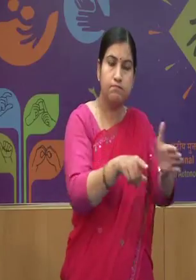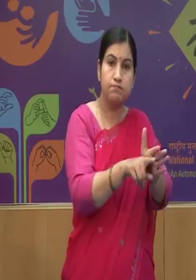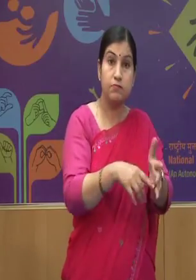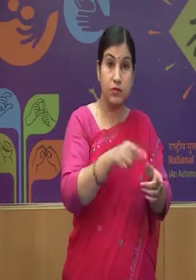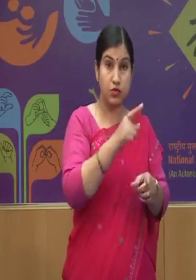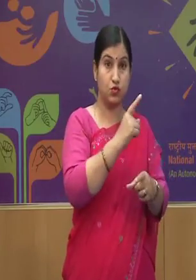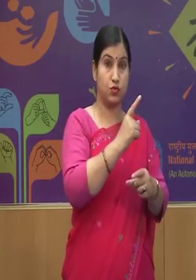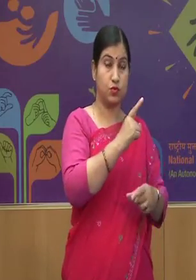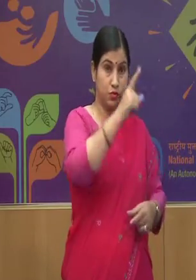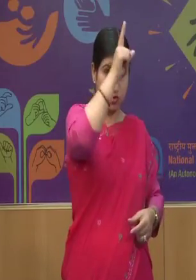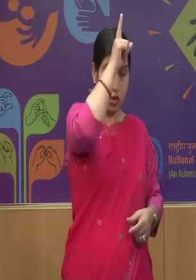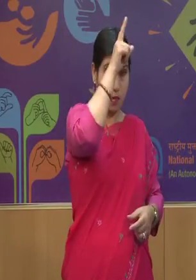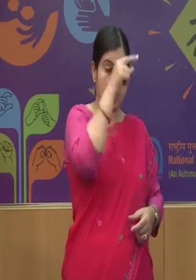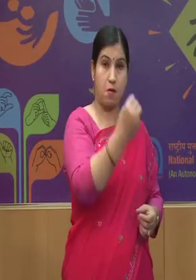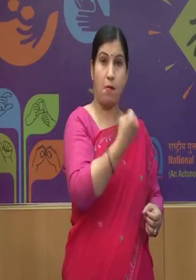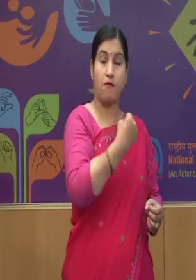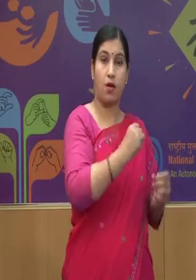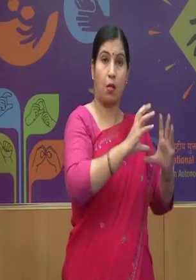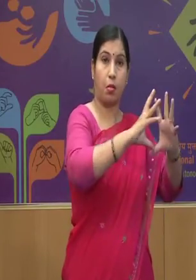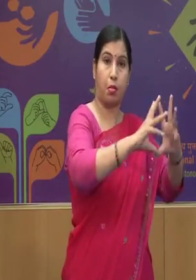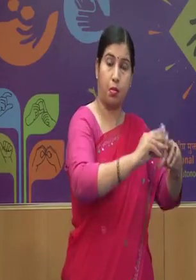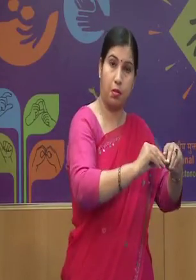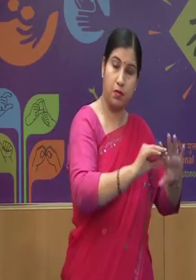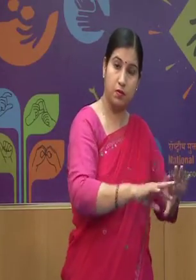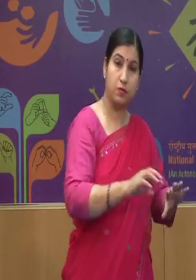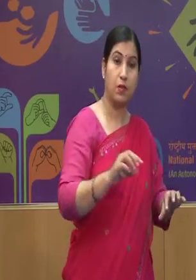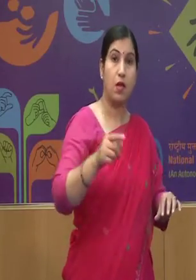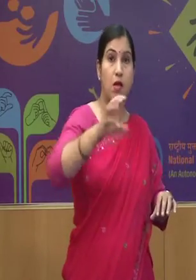German power was destroyed by the winning nations.